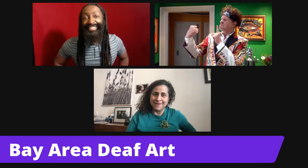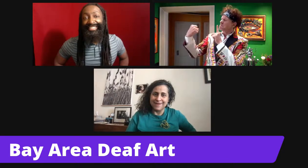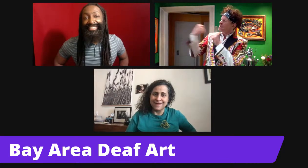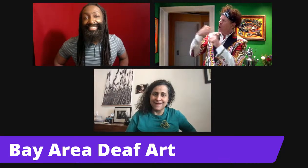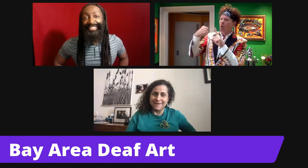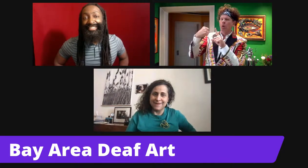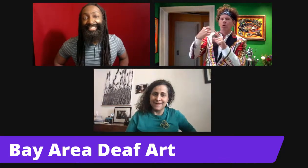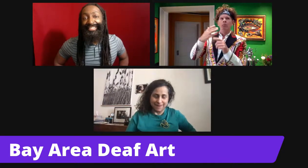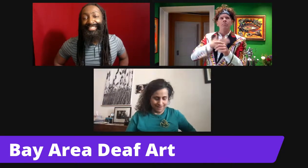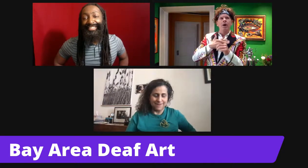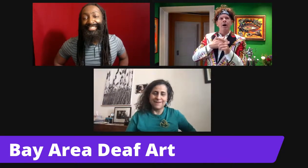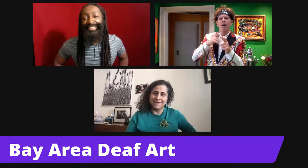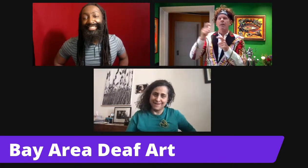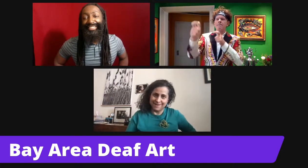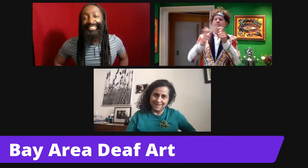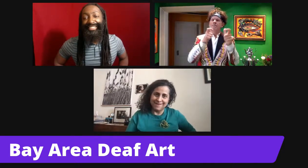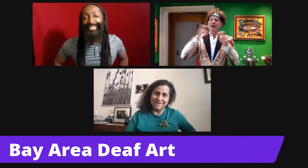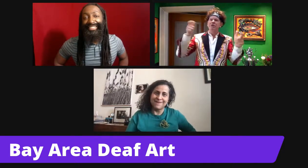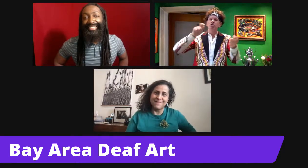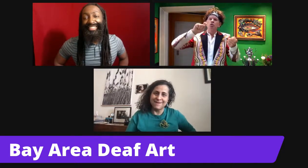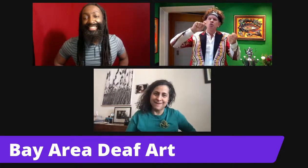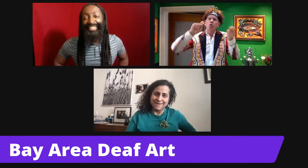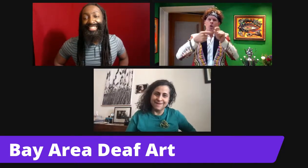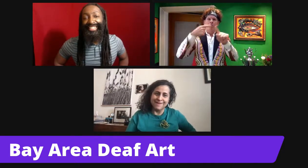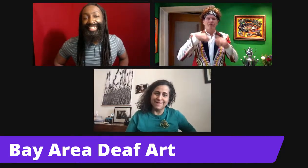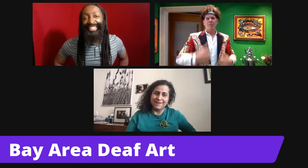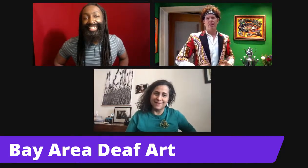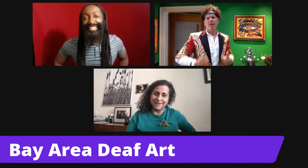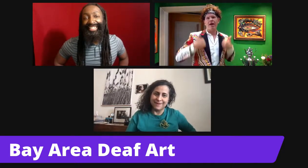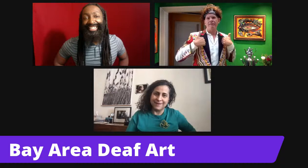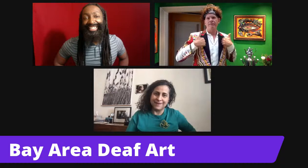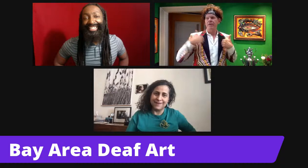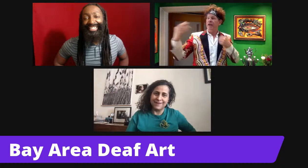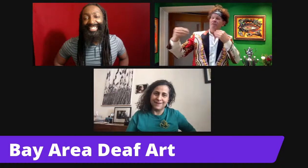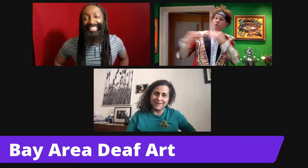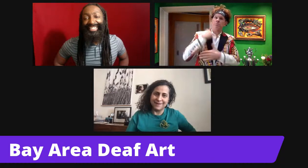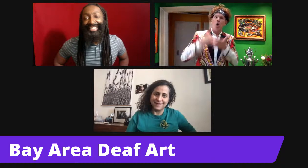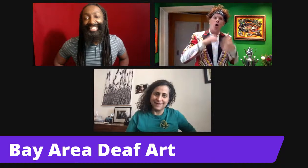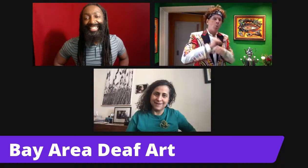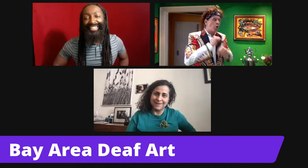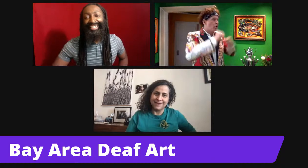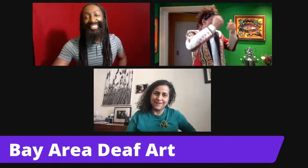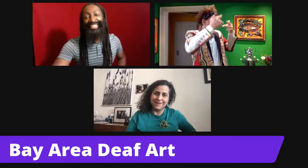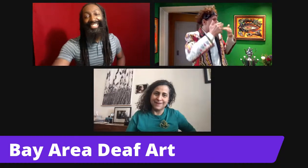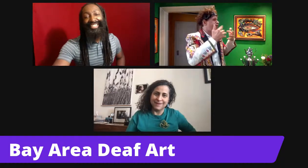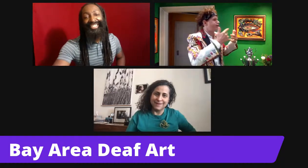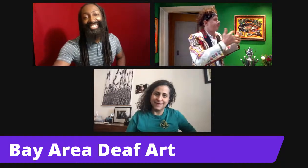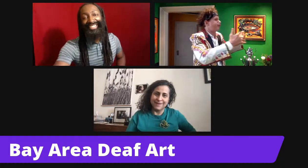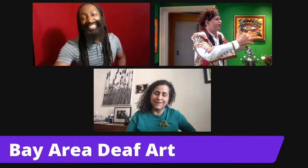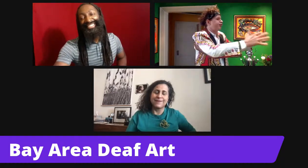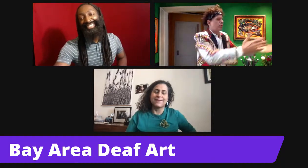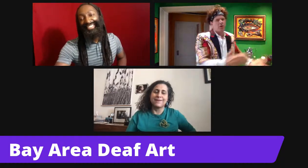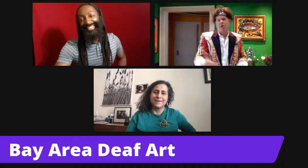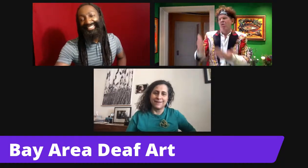Yeah. When we met, you know, you changed my life. You have been